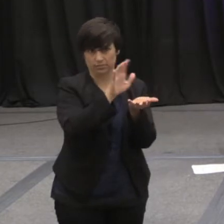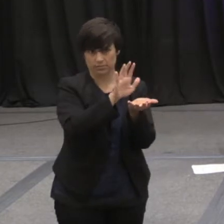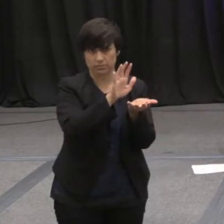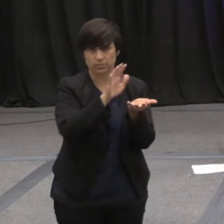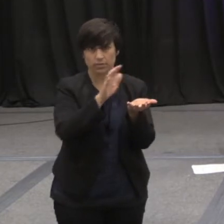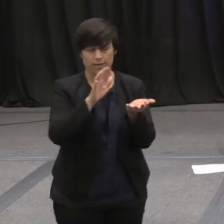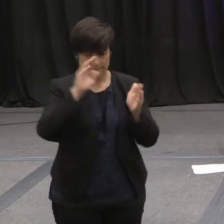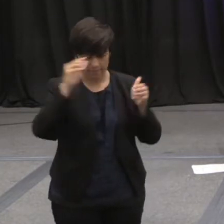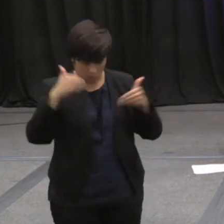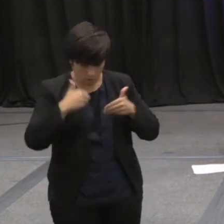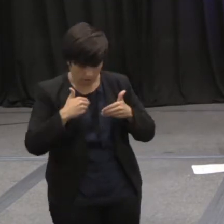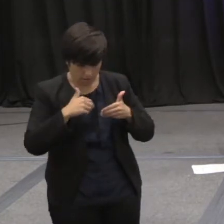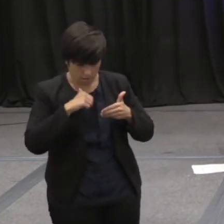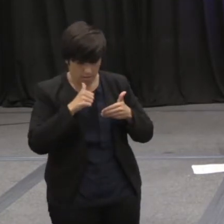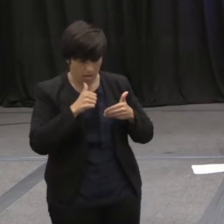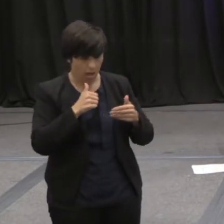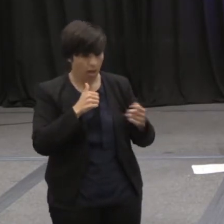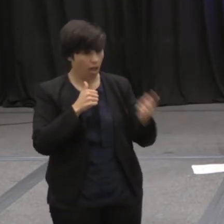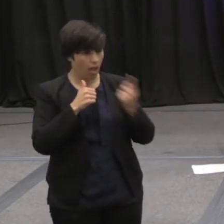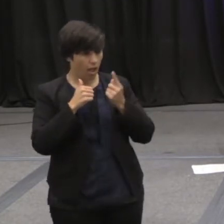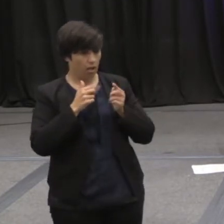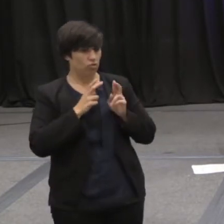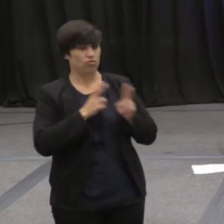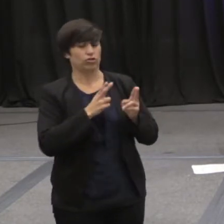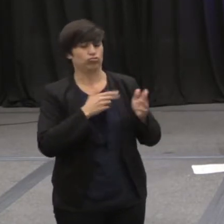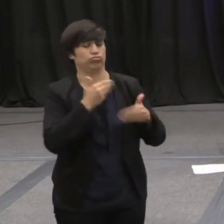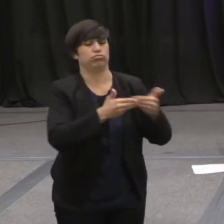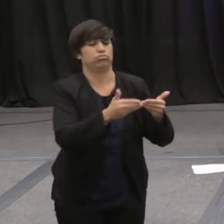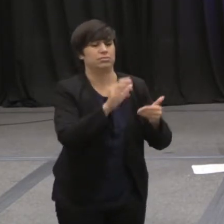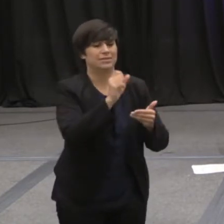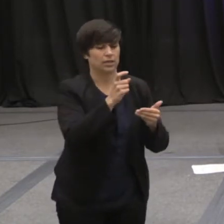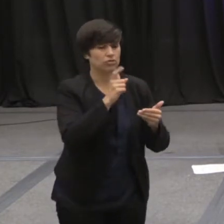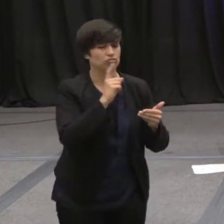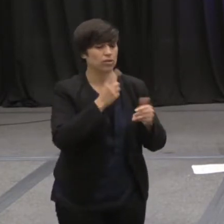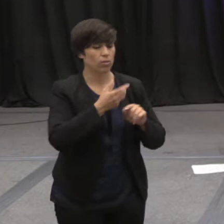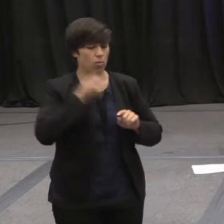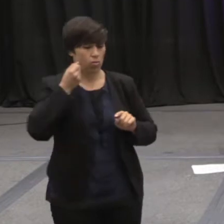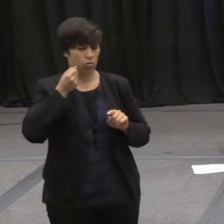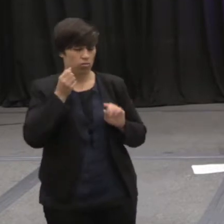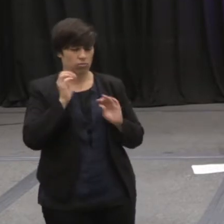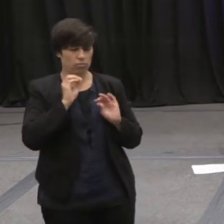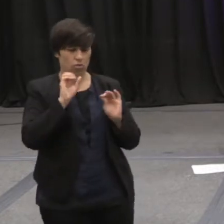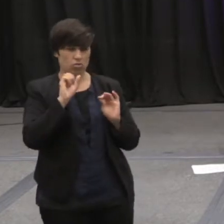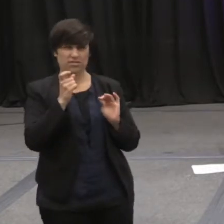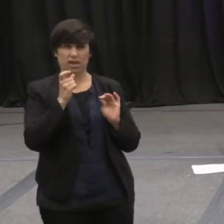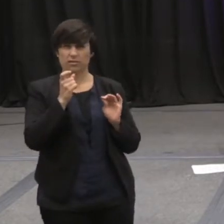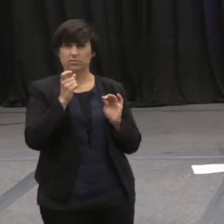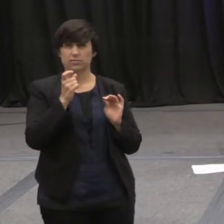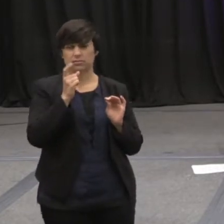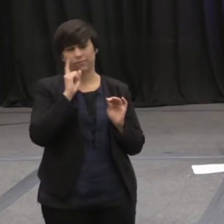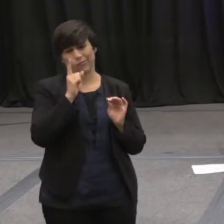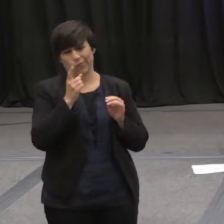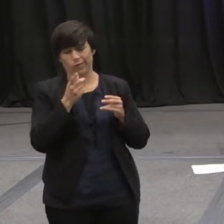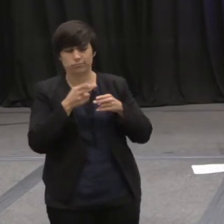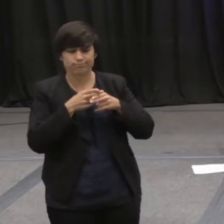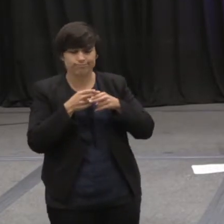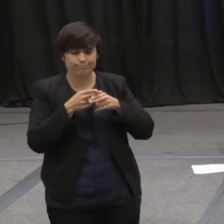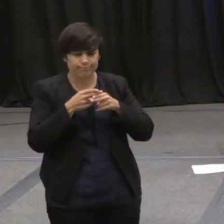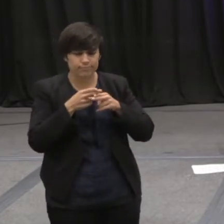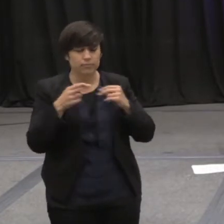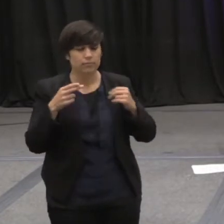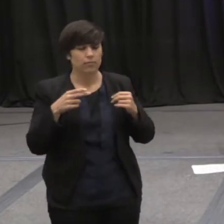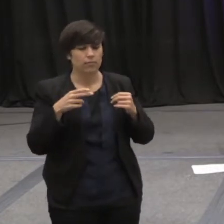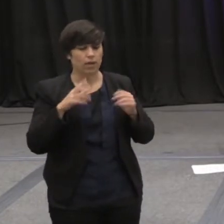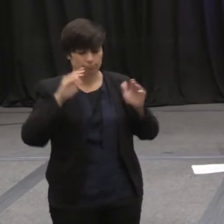not rushing into sex with other people, being celibate for a while, learning about ourselves. And I just want to point out